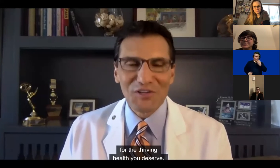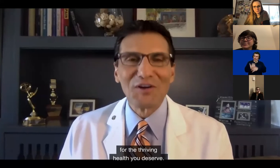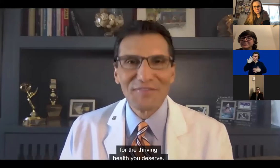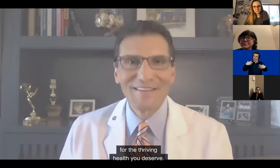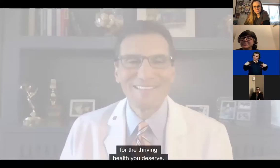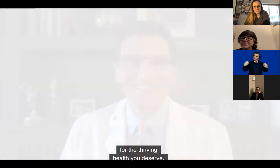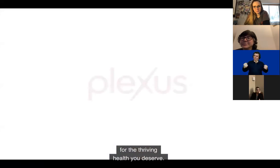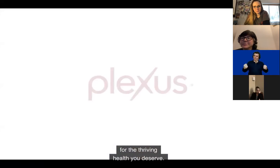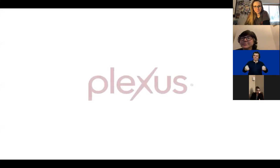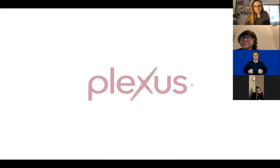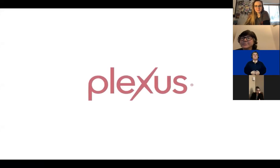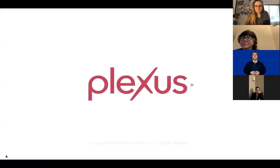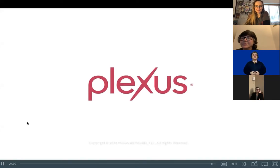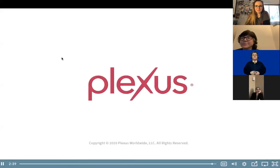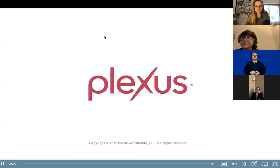you deserve.